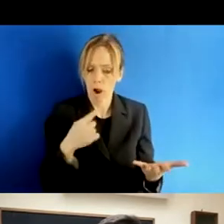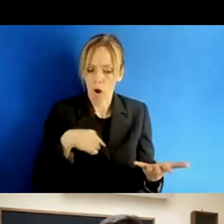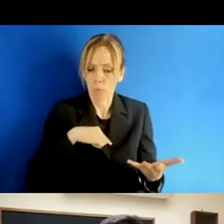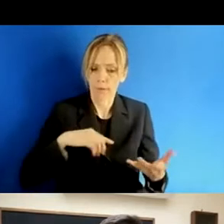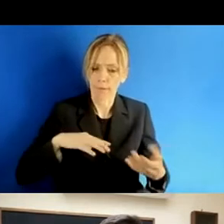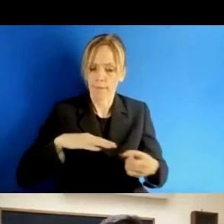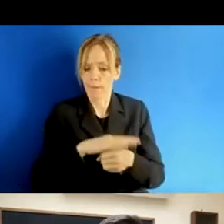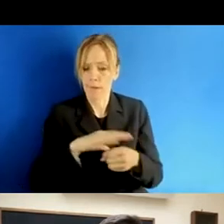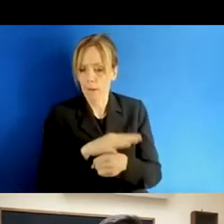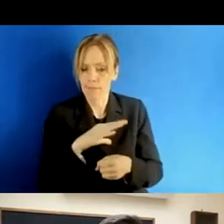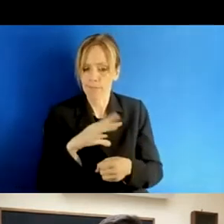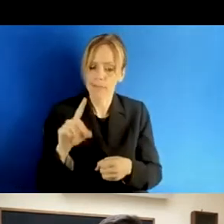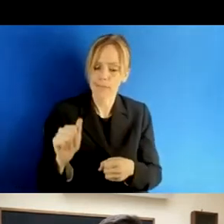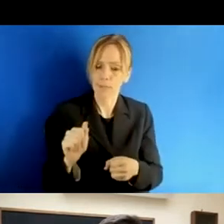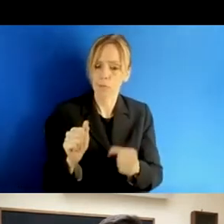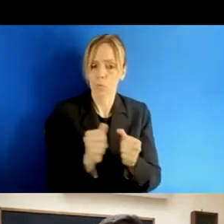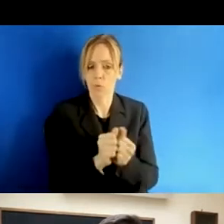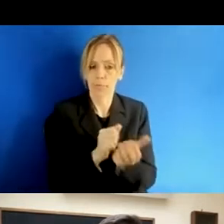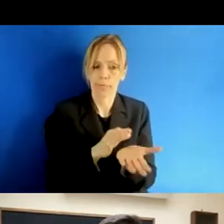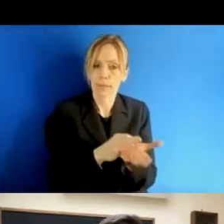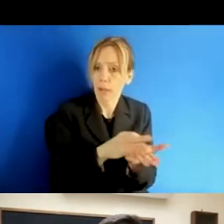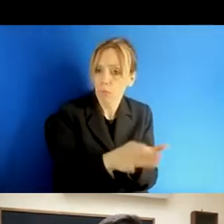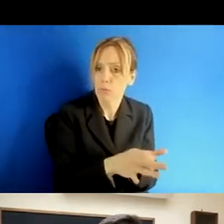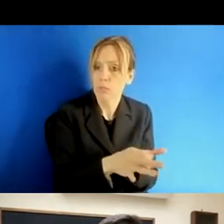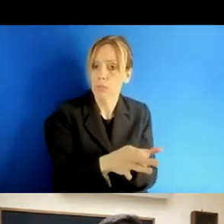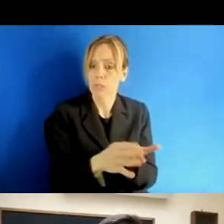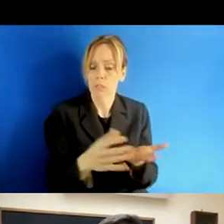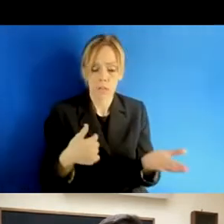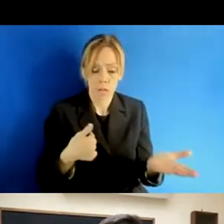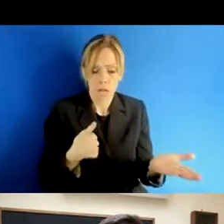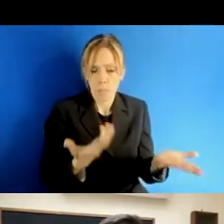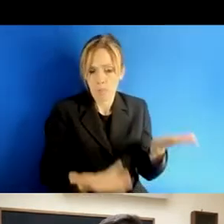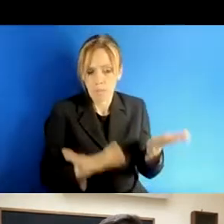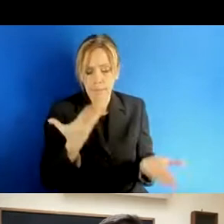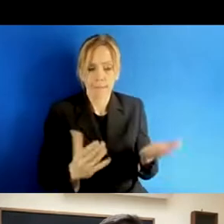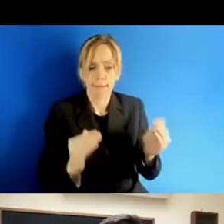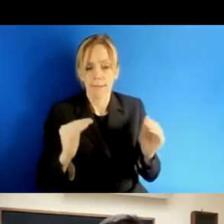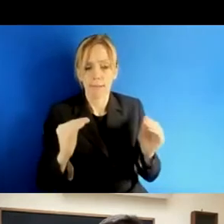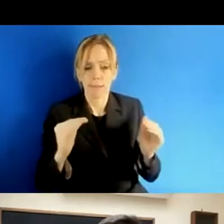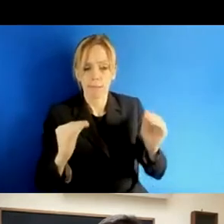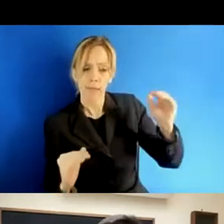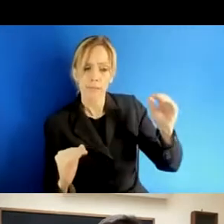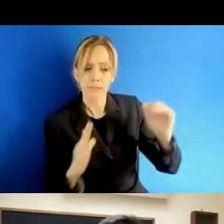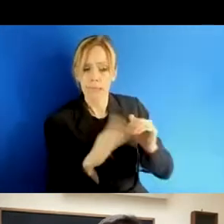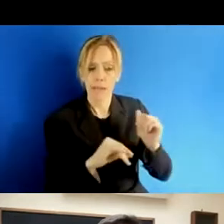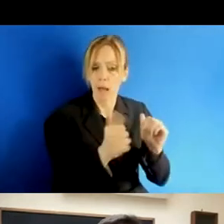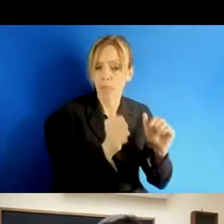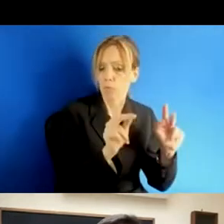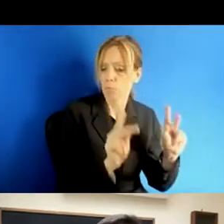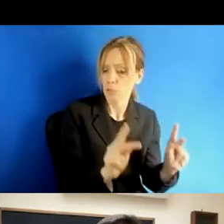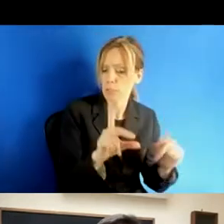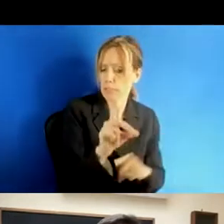count? They get to count. Surely I'm not as disabled as someone else. And so it becomes a